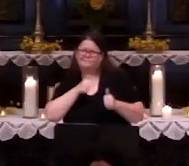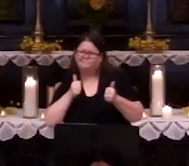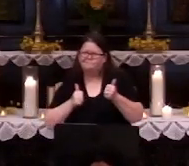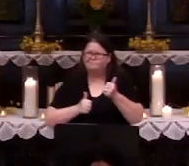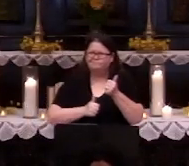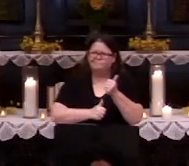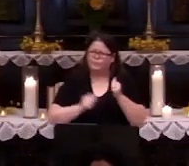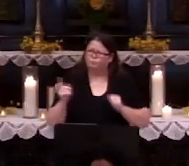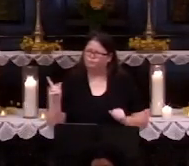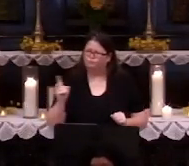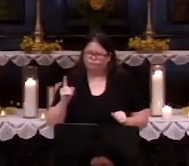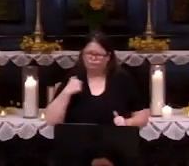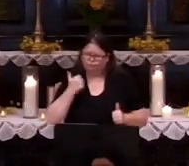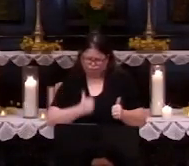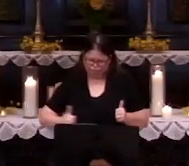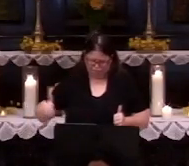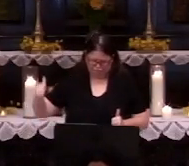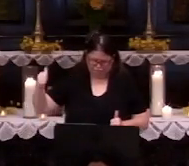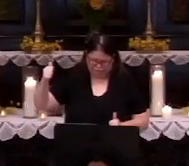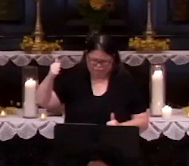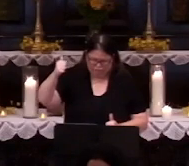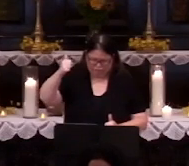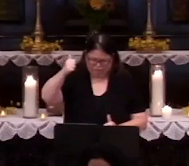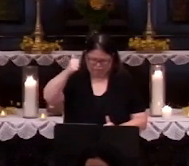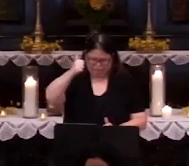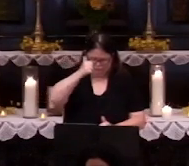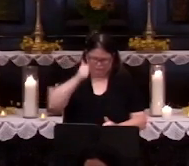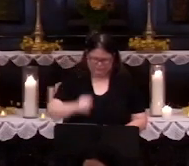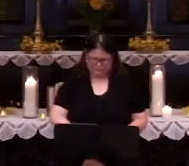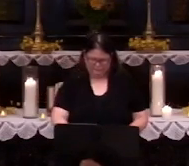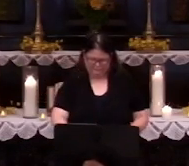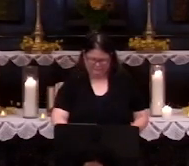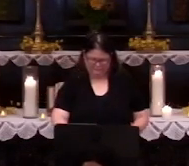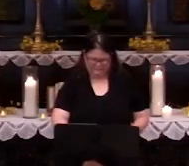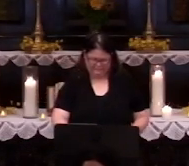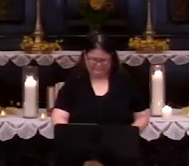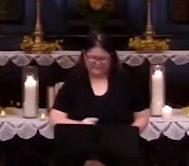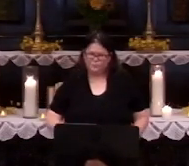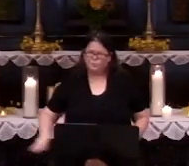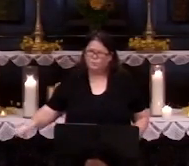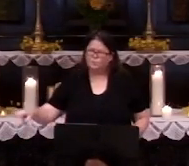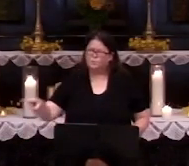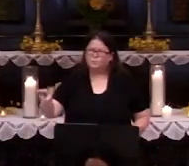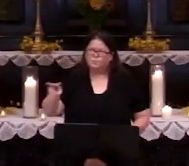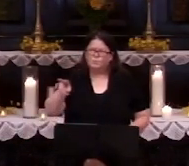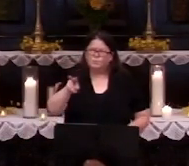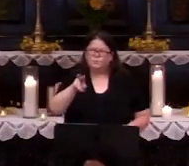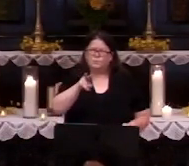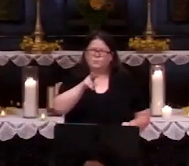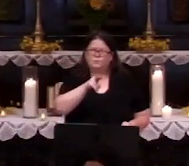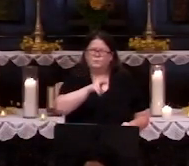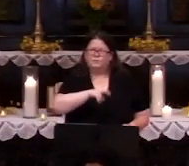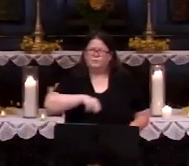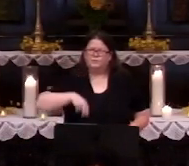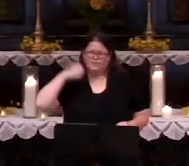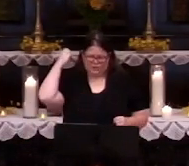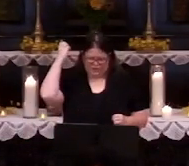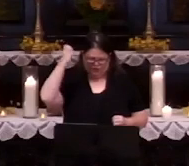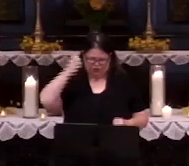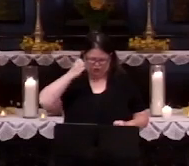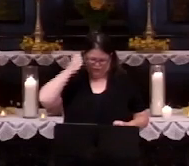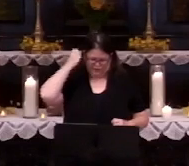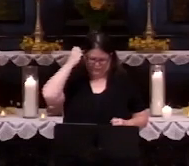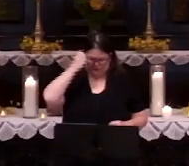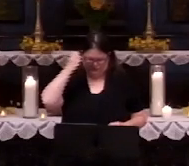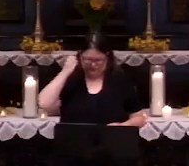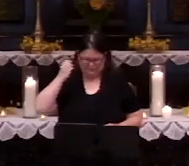crown. Next up will be Europe. The rainbow's